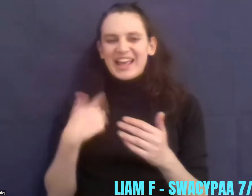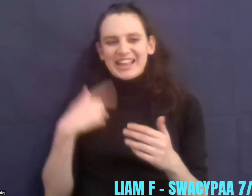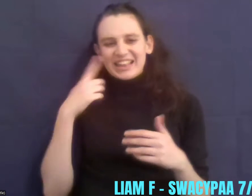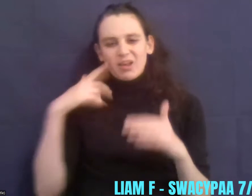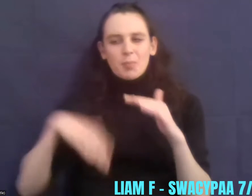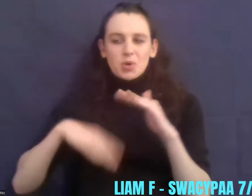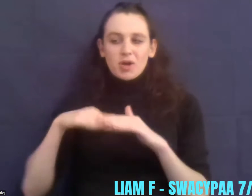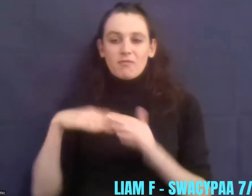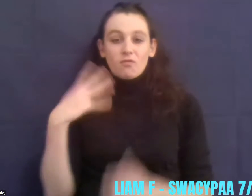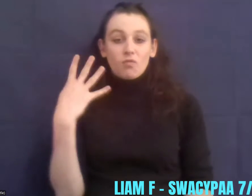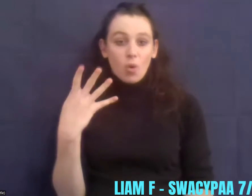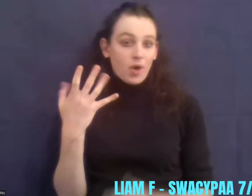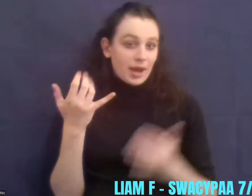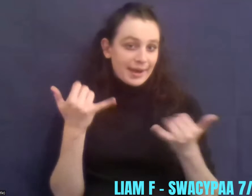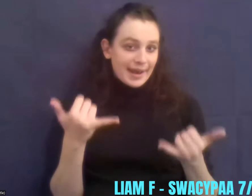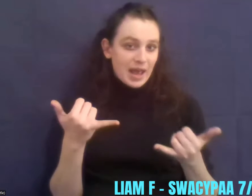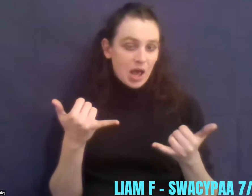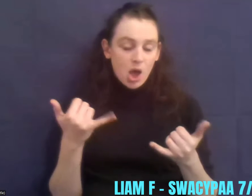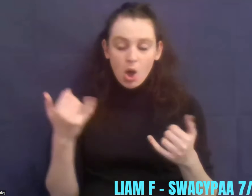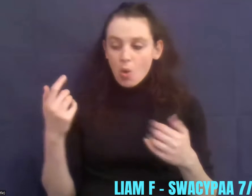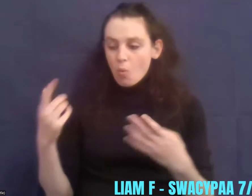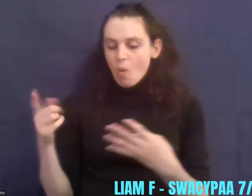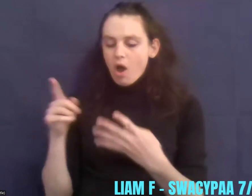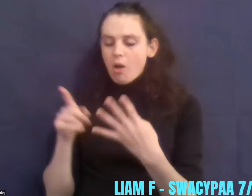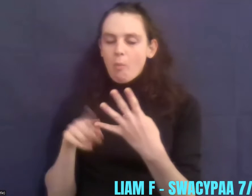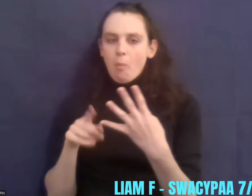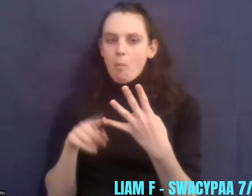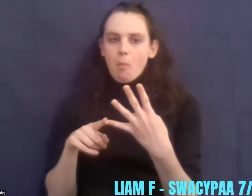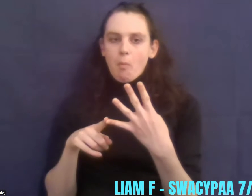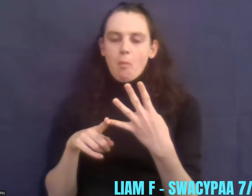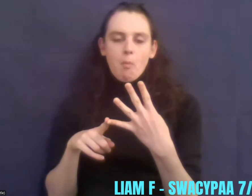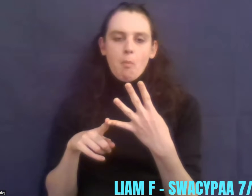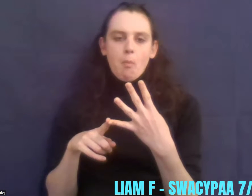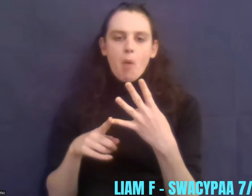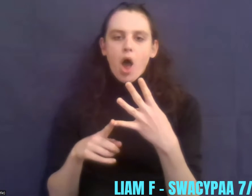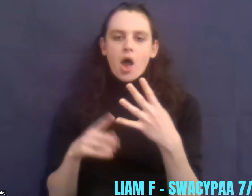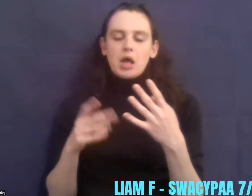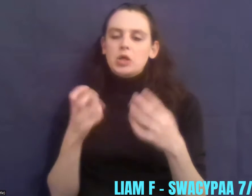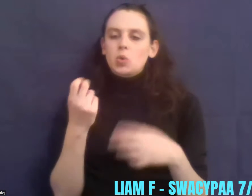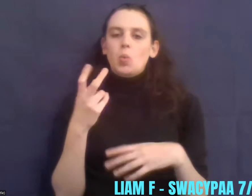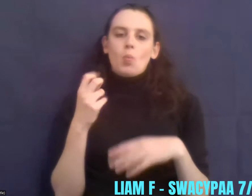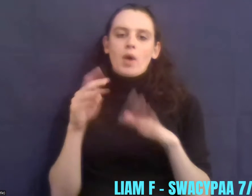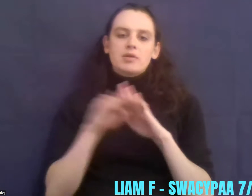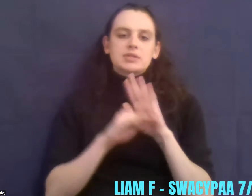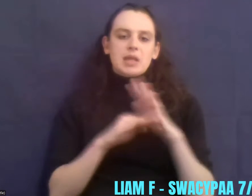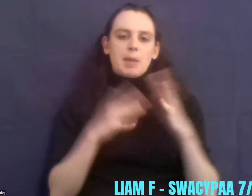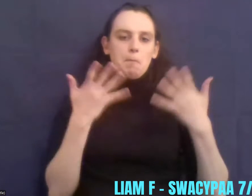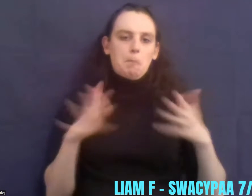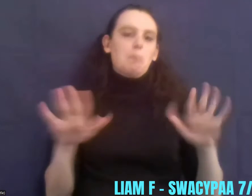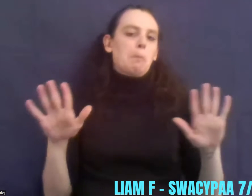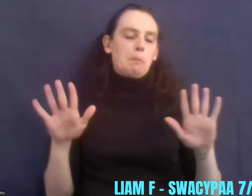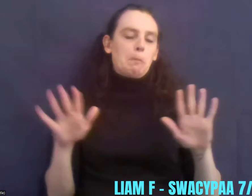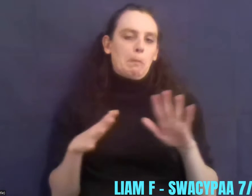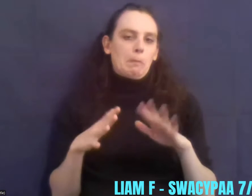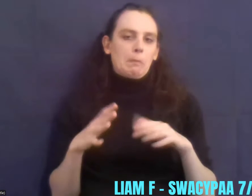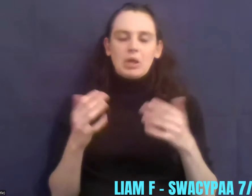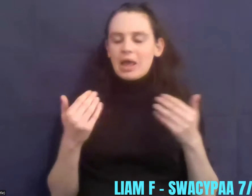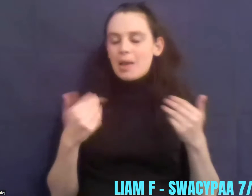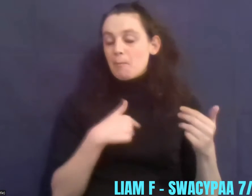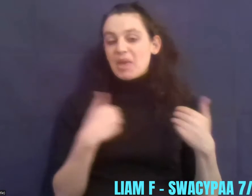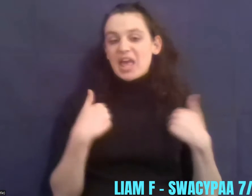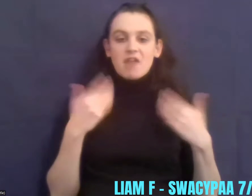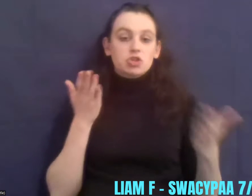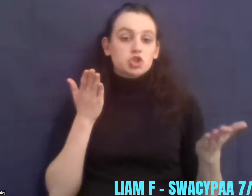is gotten all the way to the 12th step. So um, I've got service commitments